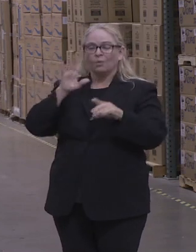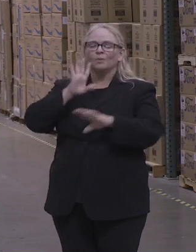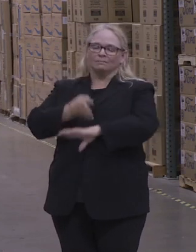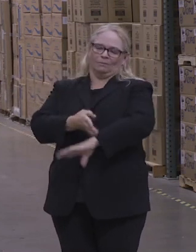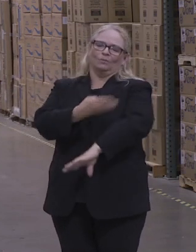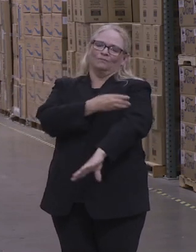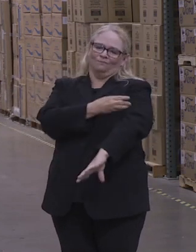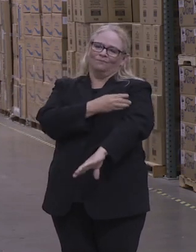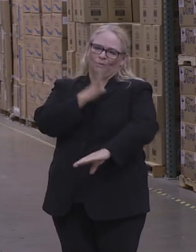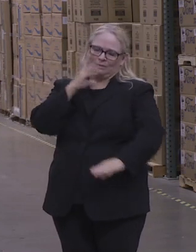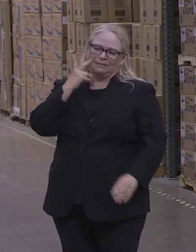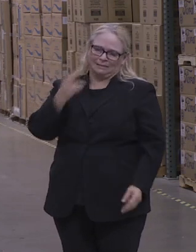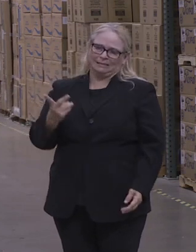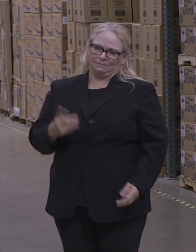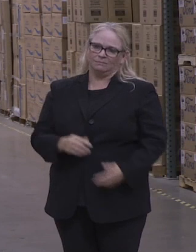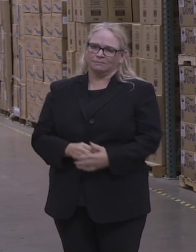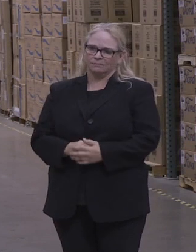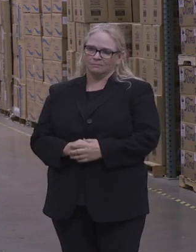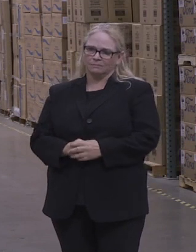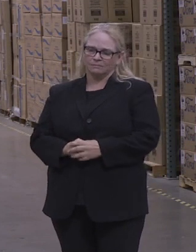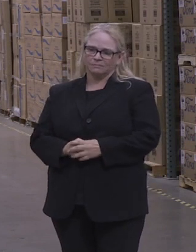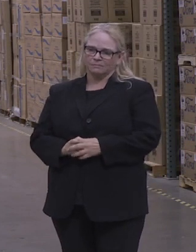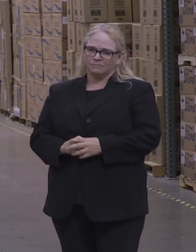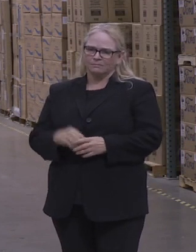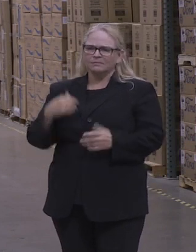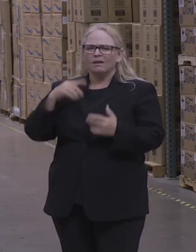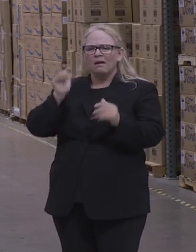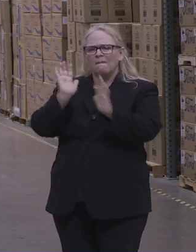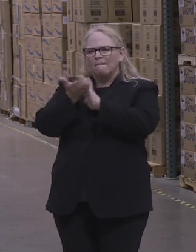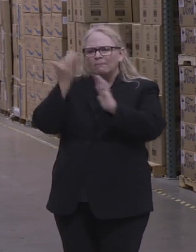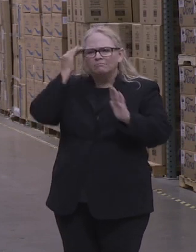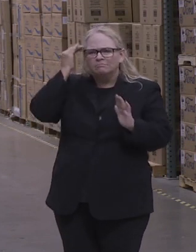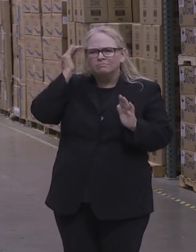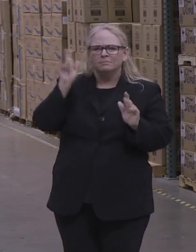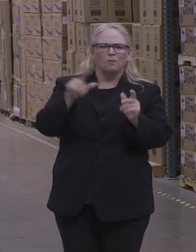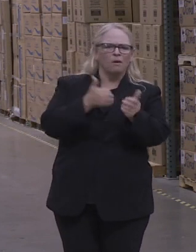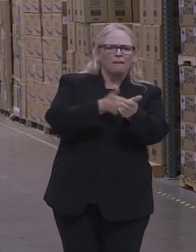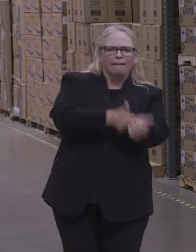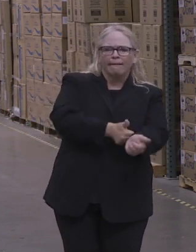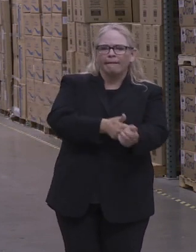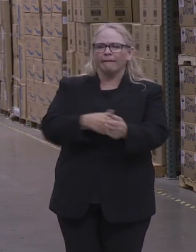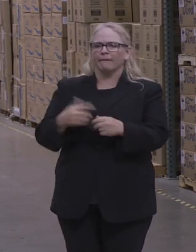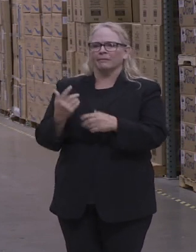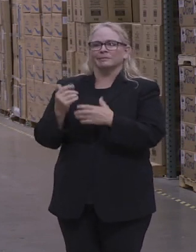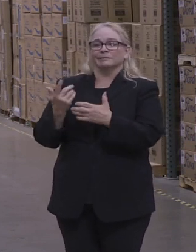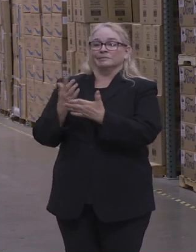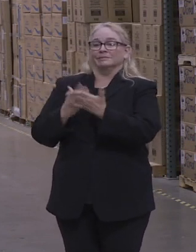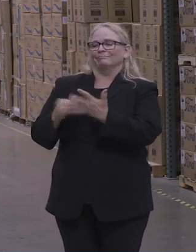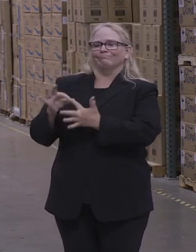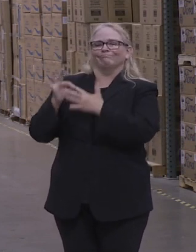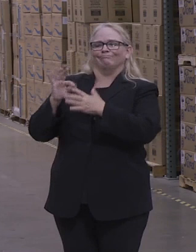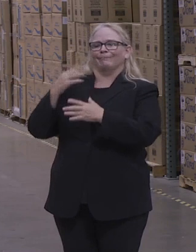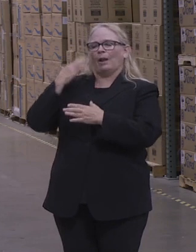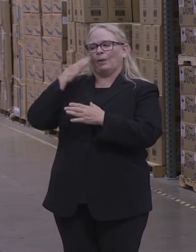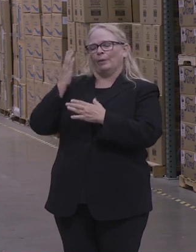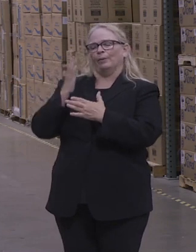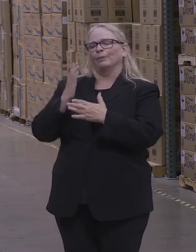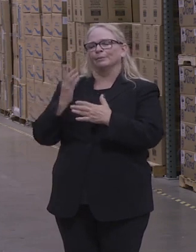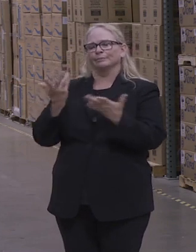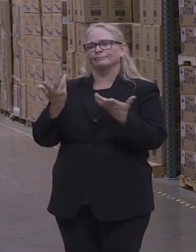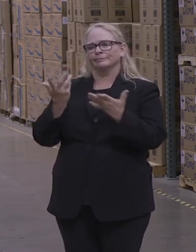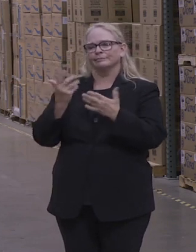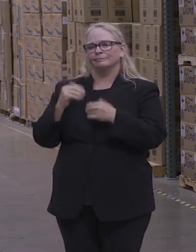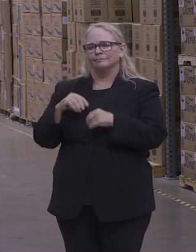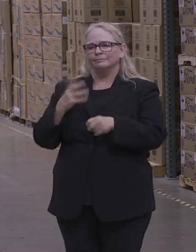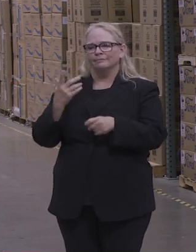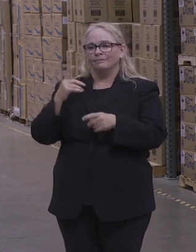of awareness, increasing signs of compliance, with exceptions. I am not naive, in all